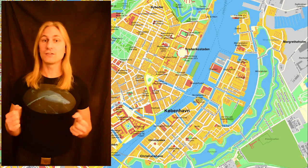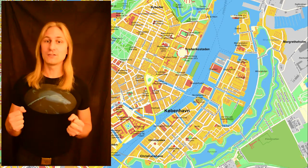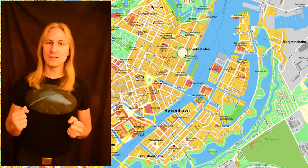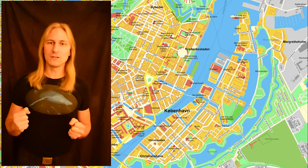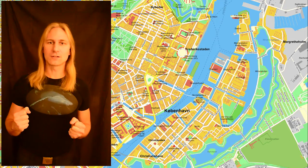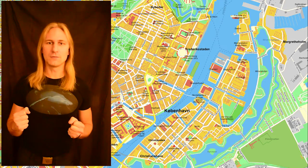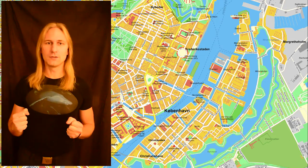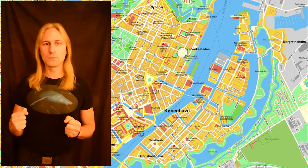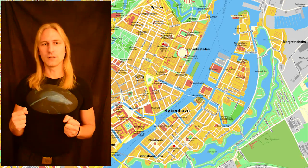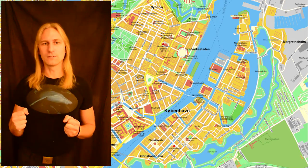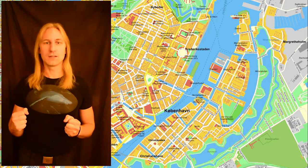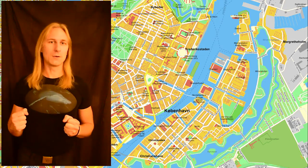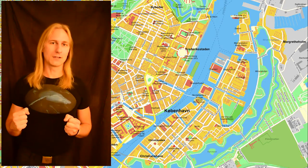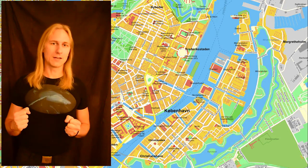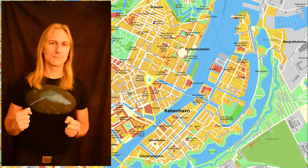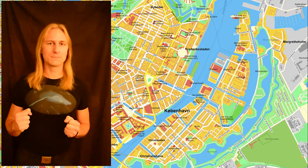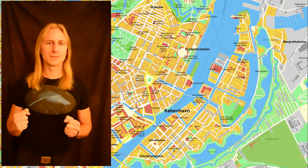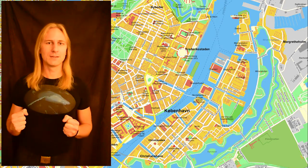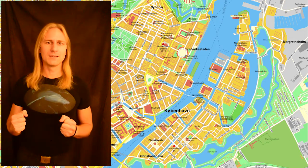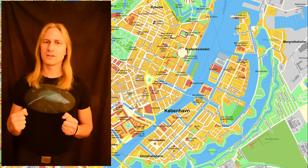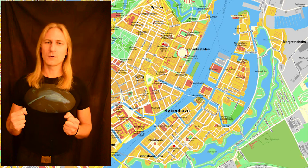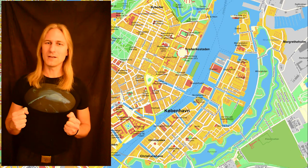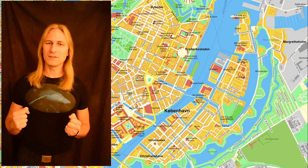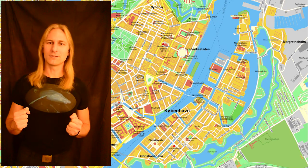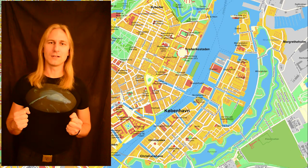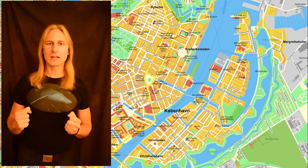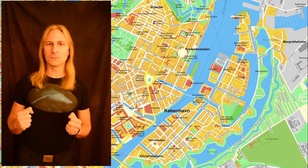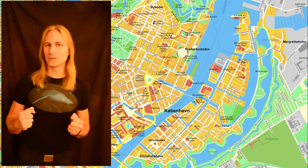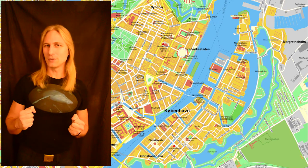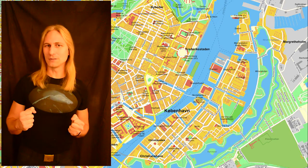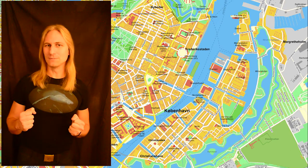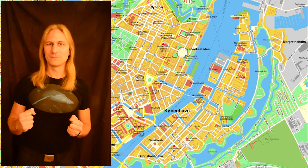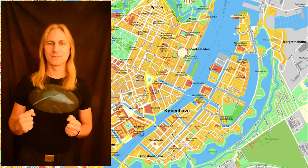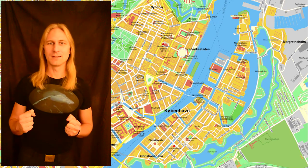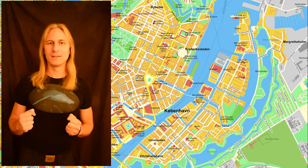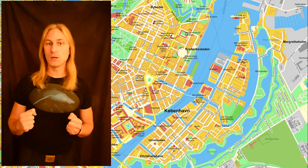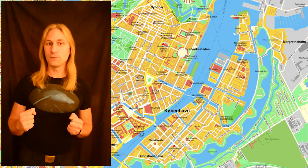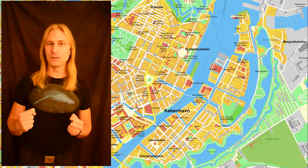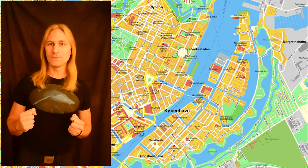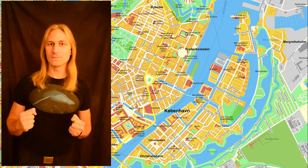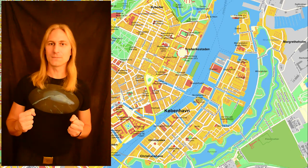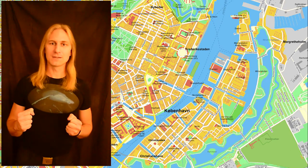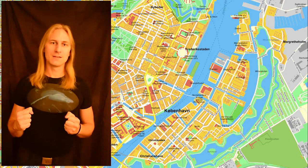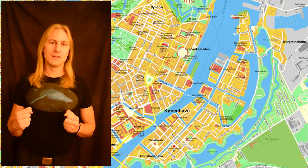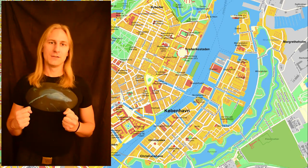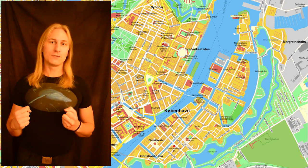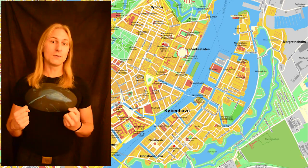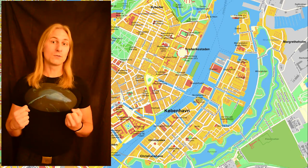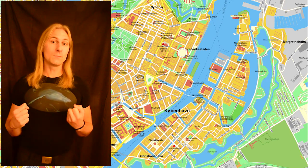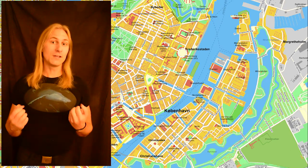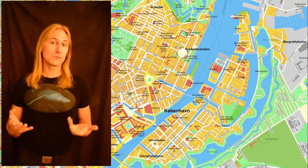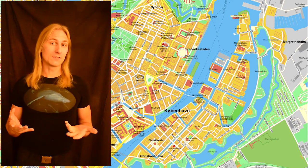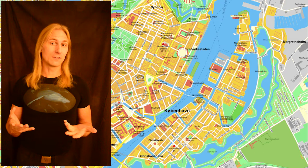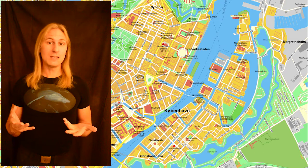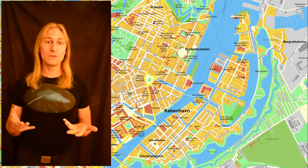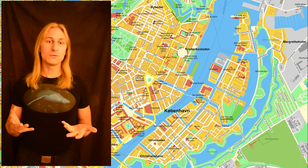and I still discover new things now and again. So there really isn't a lack of material. Hopefully, the series